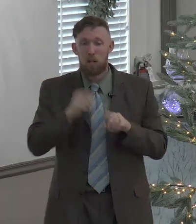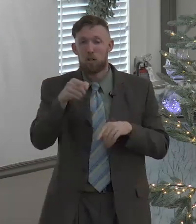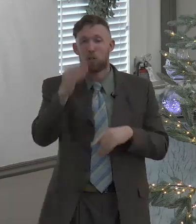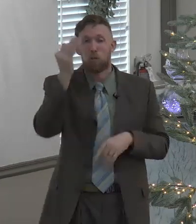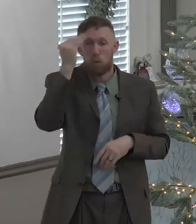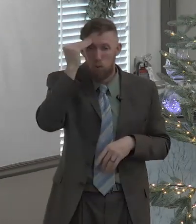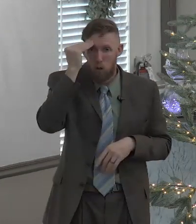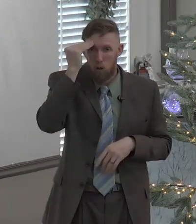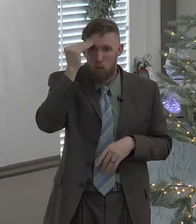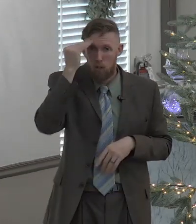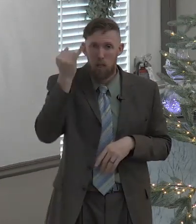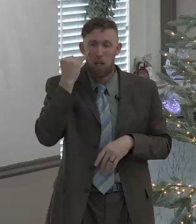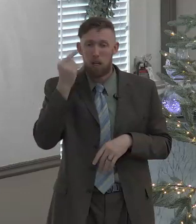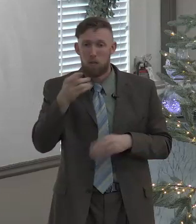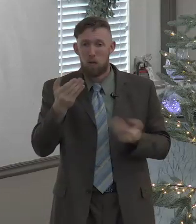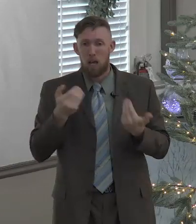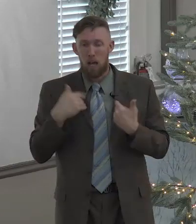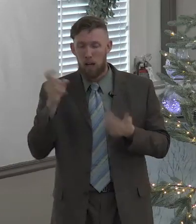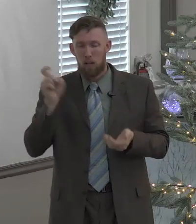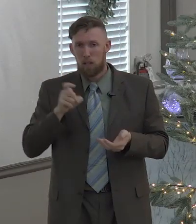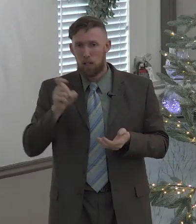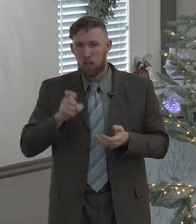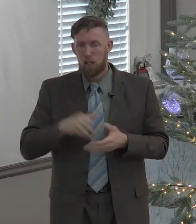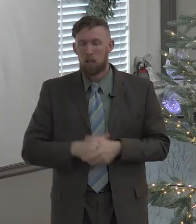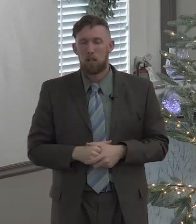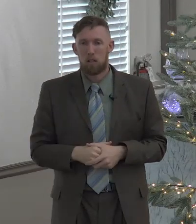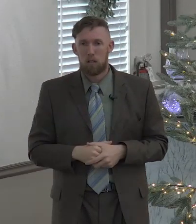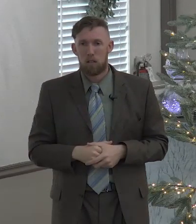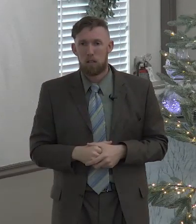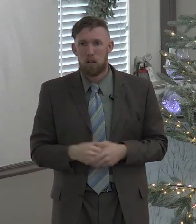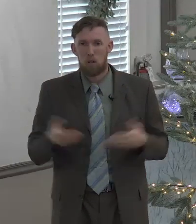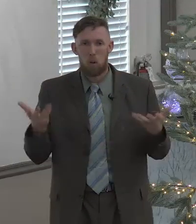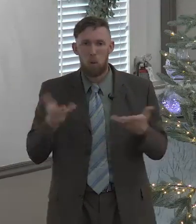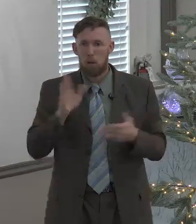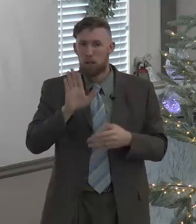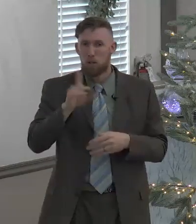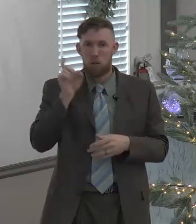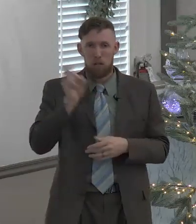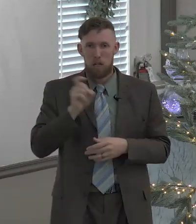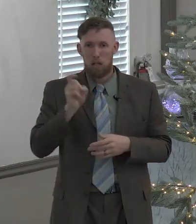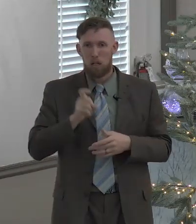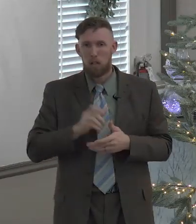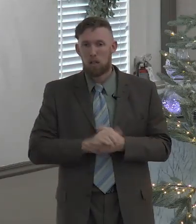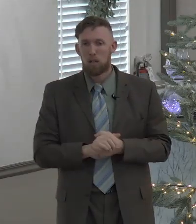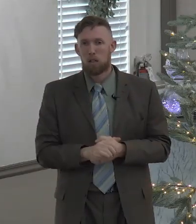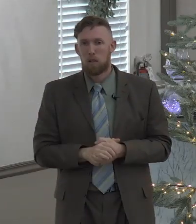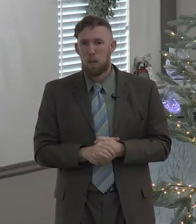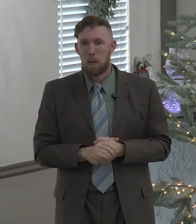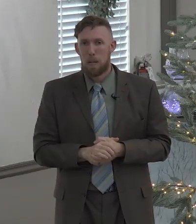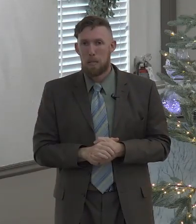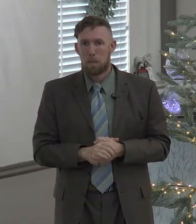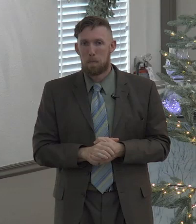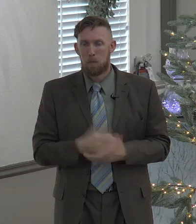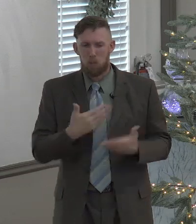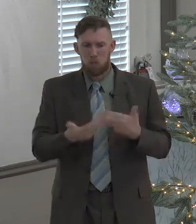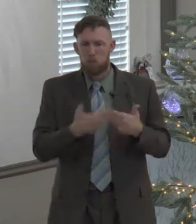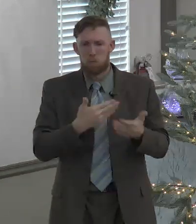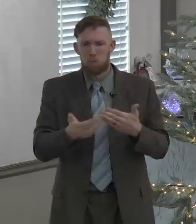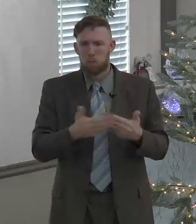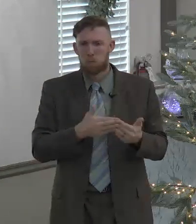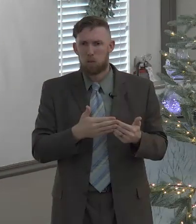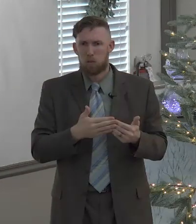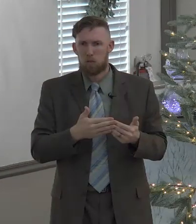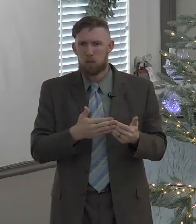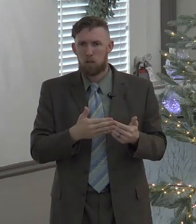But I don't know your heart's condition. All I know is that you know if there's a need present. And so,